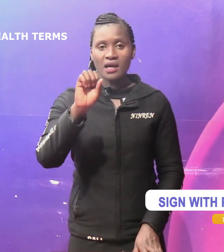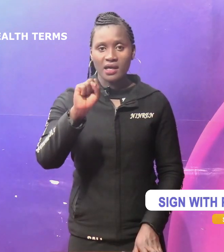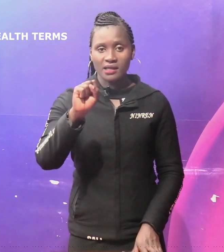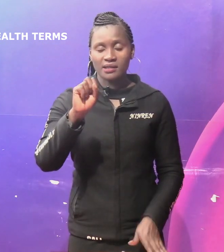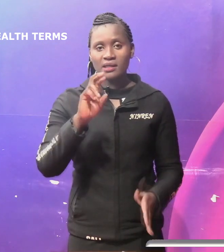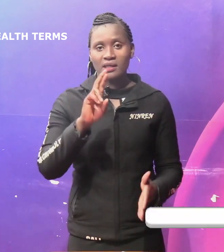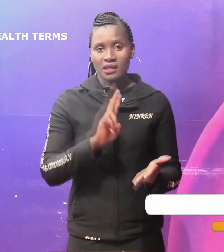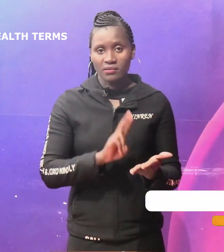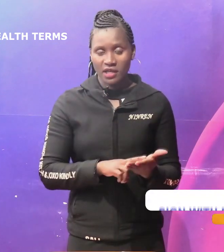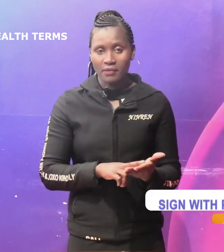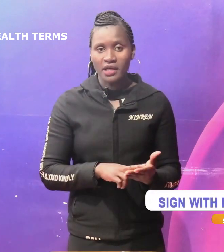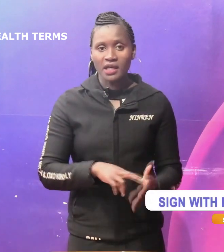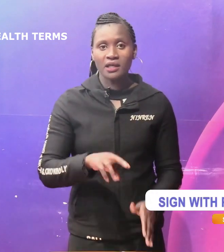U-L-C-E-R-S. Let me come again.